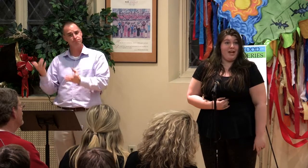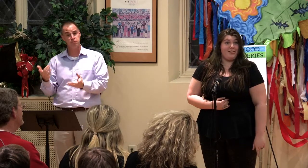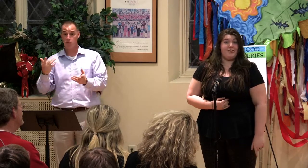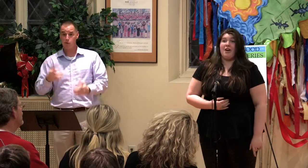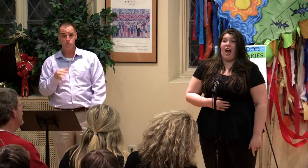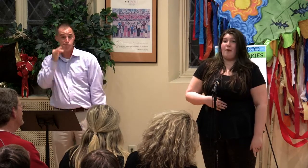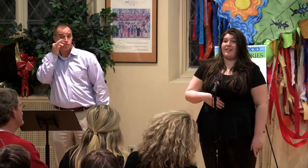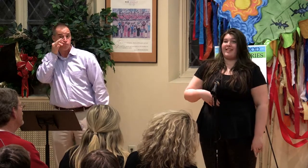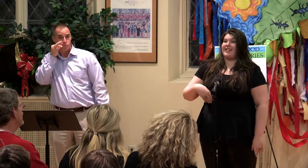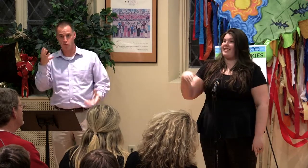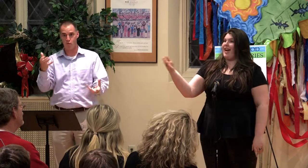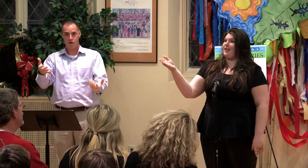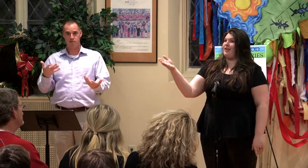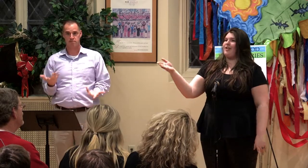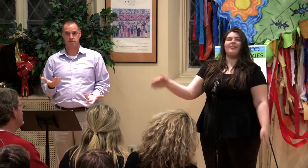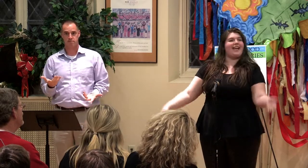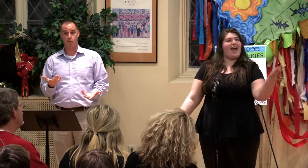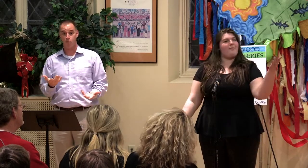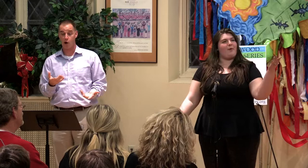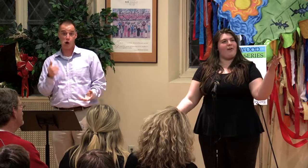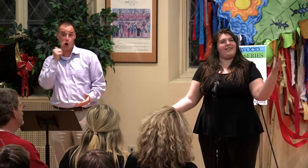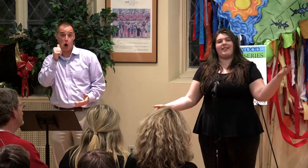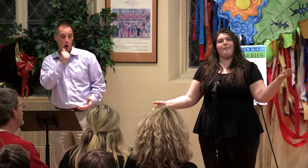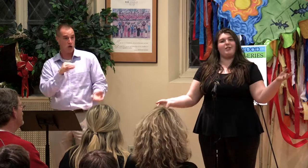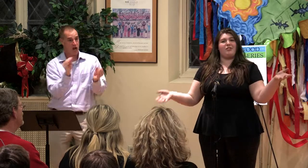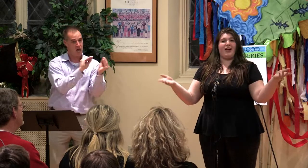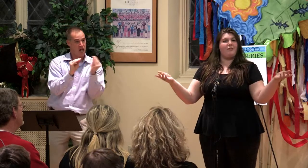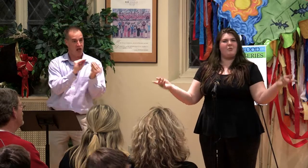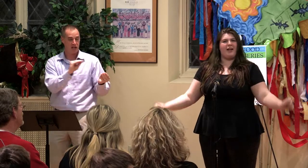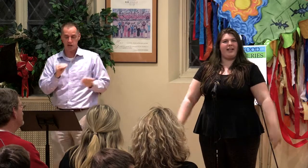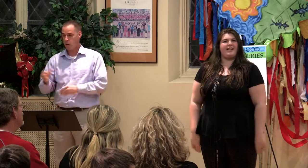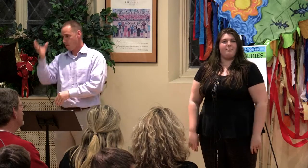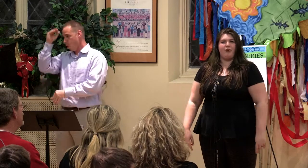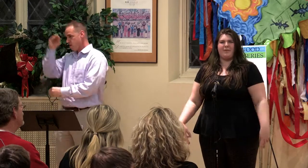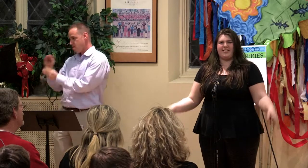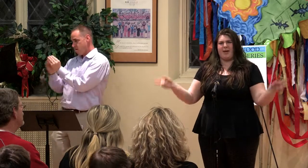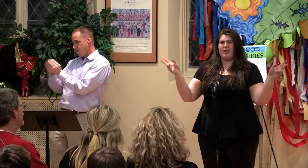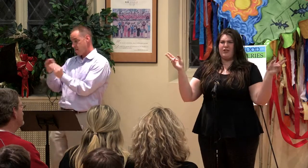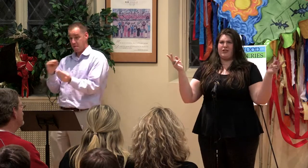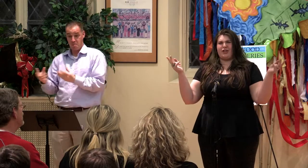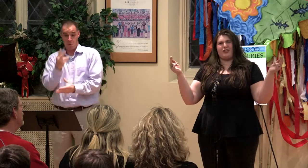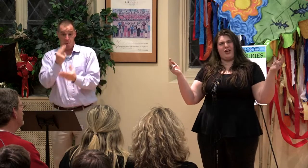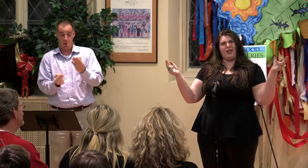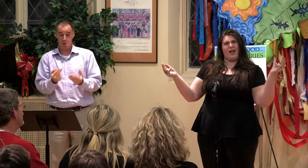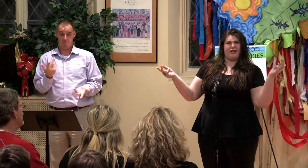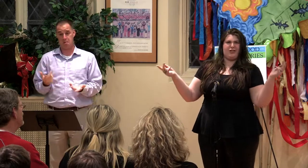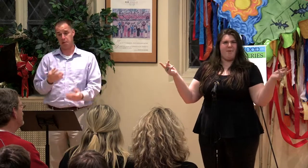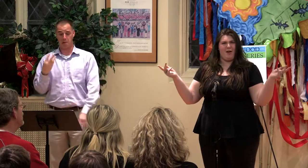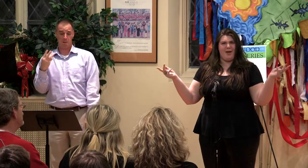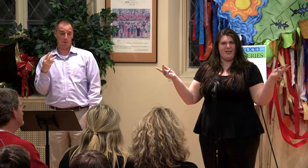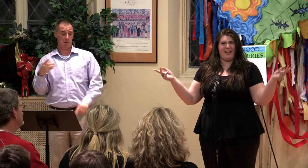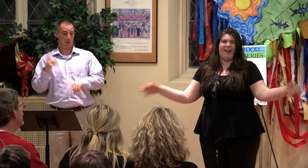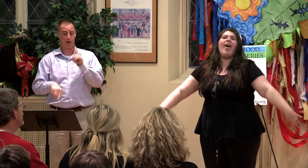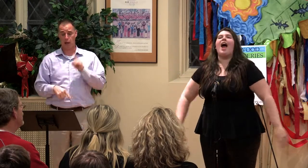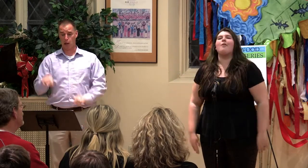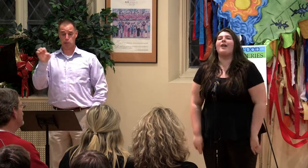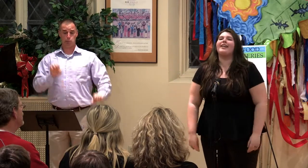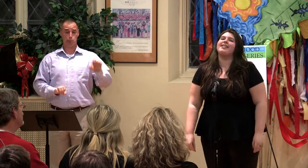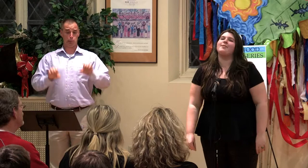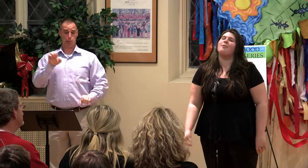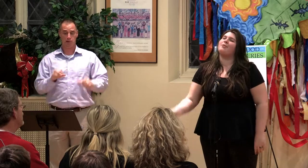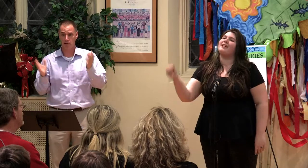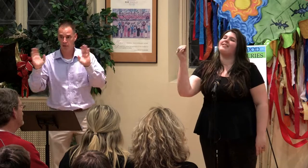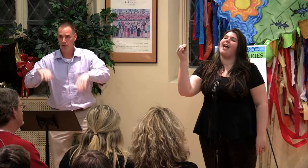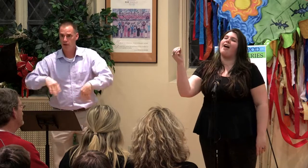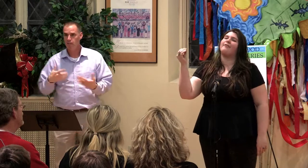smoke weed. I want to kiss a lot of girls and boys and not be told I only want to kiss both because I'm 16 and experimenting. I want